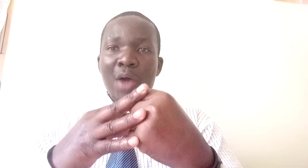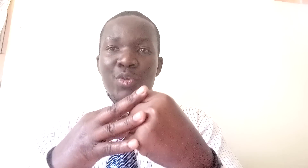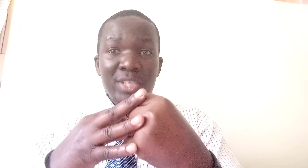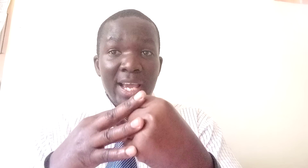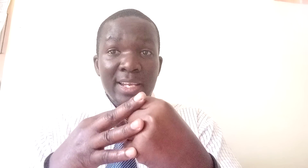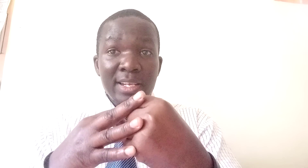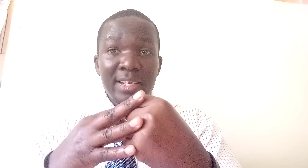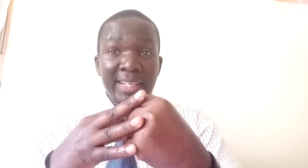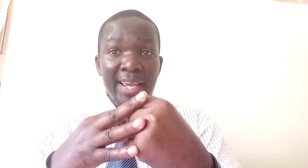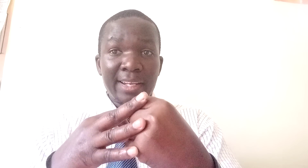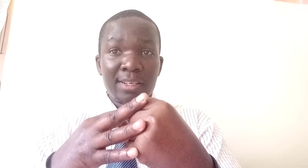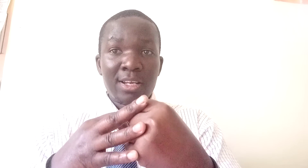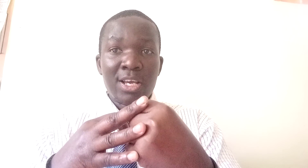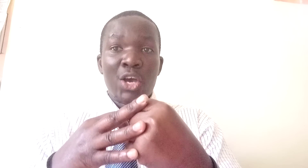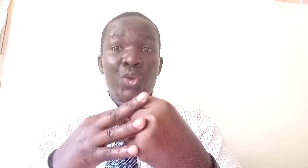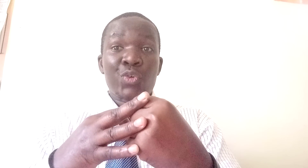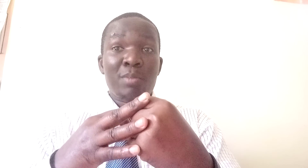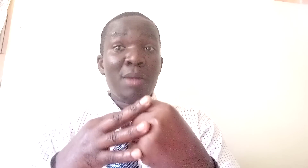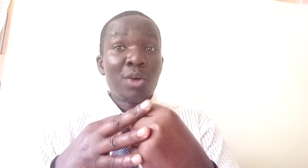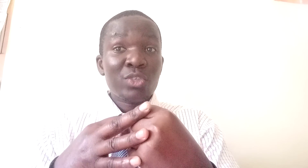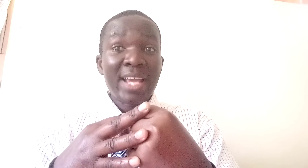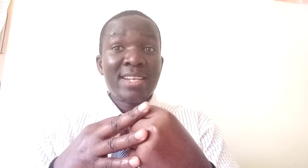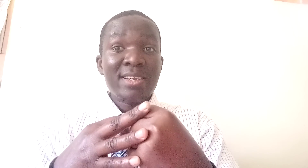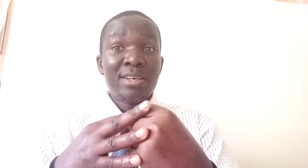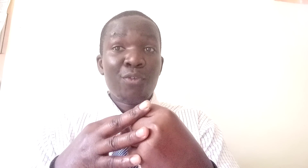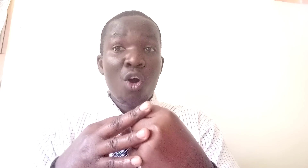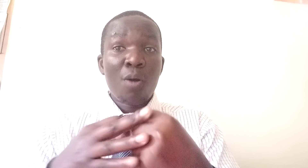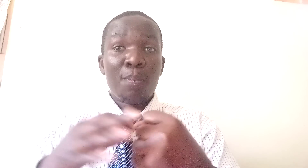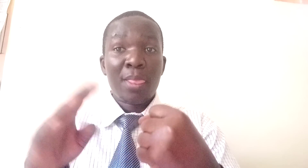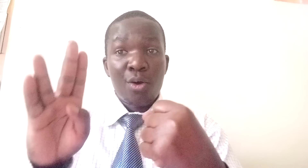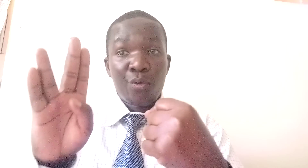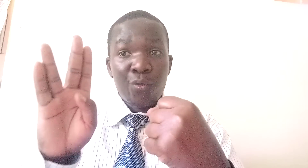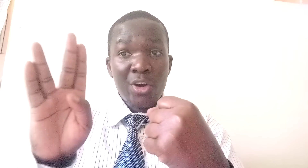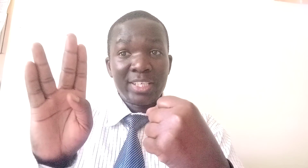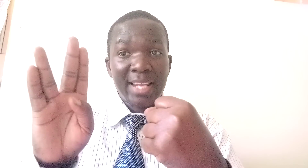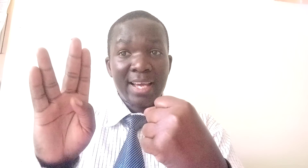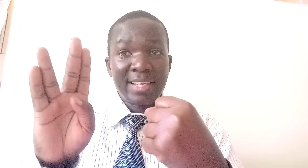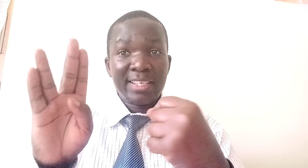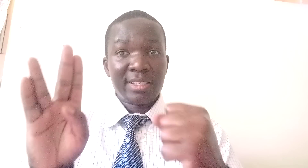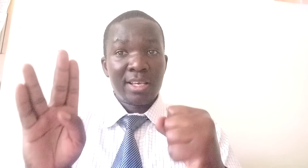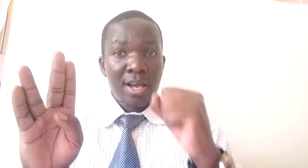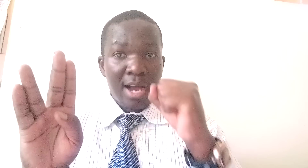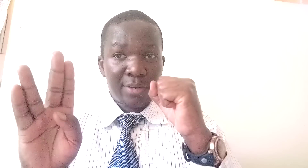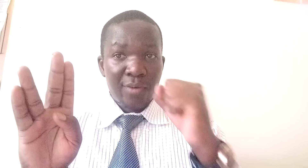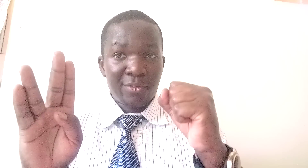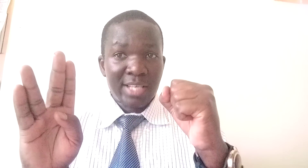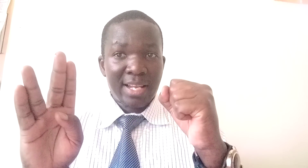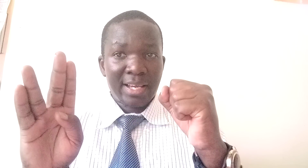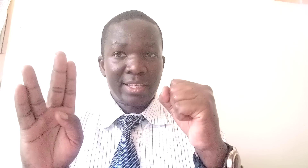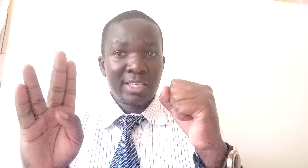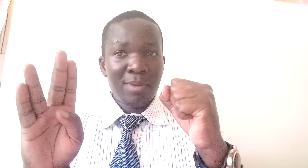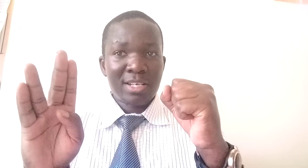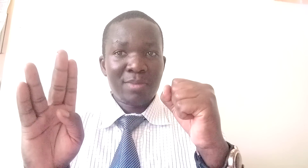How do you sign 9? You remember how to sign 4? 4 is signed like this, and 5 is signed like this. Simple